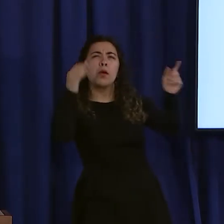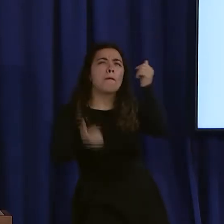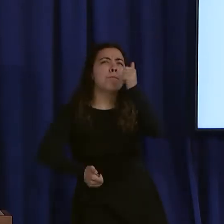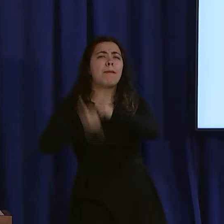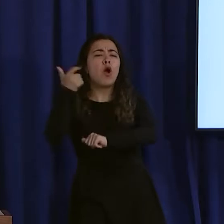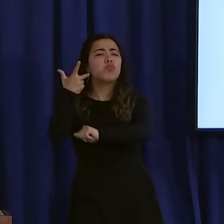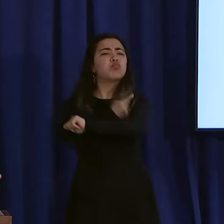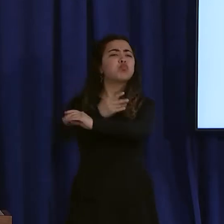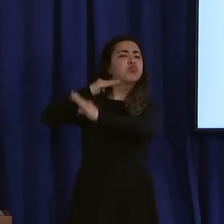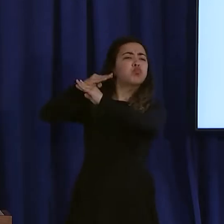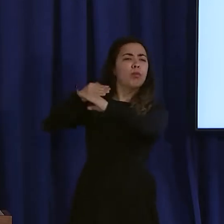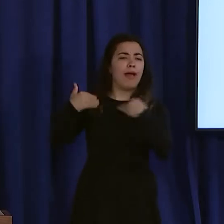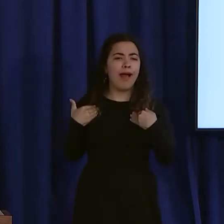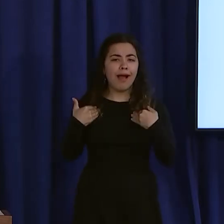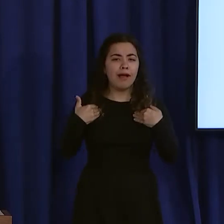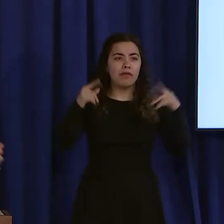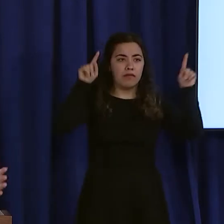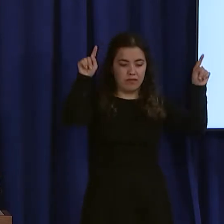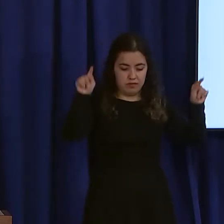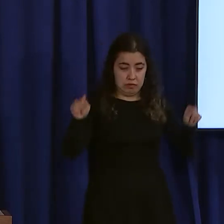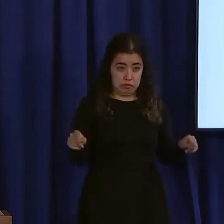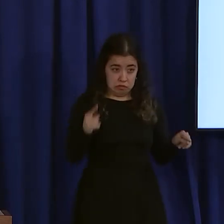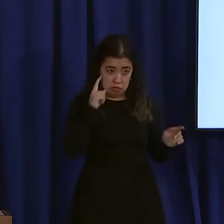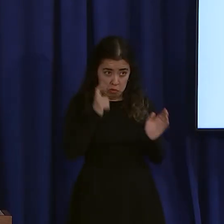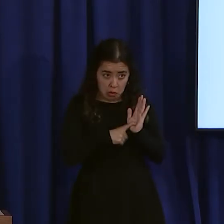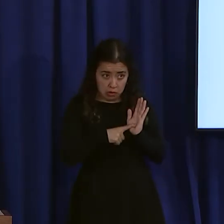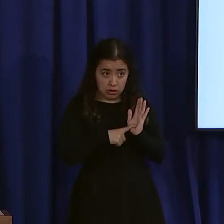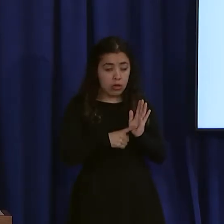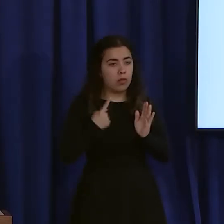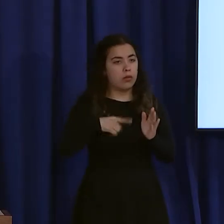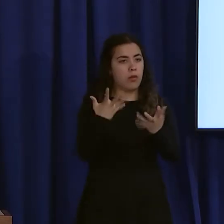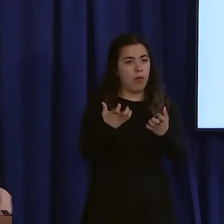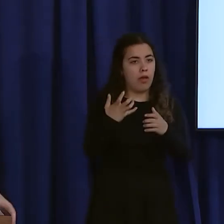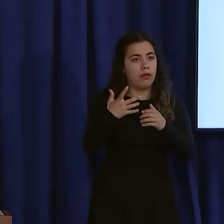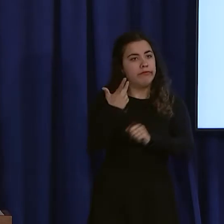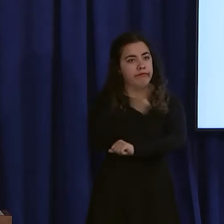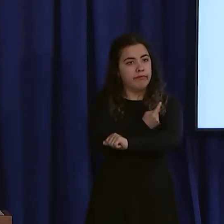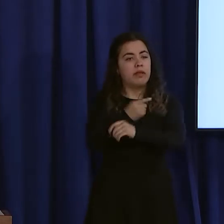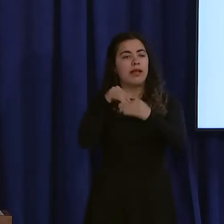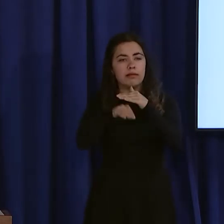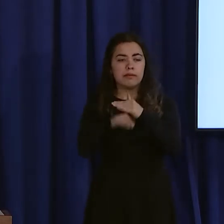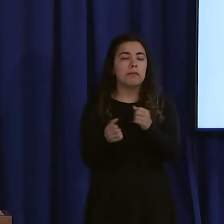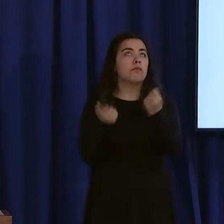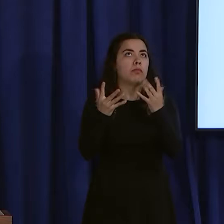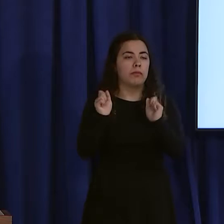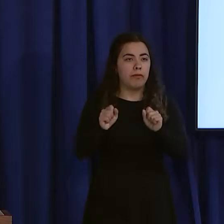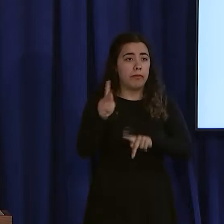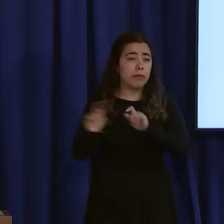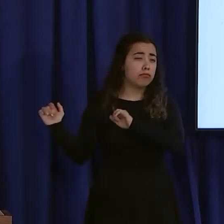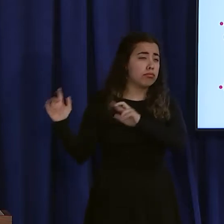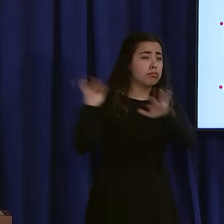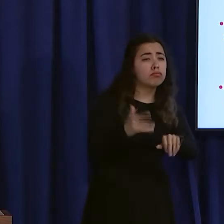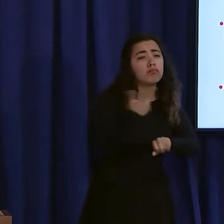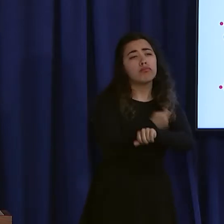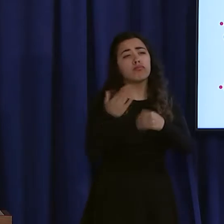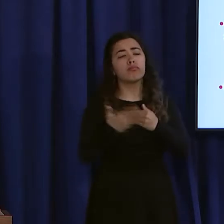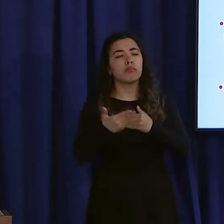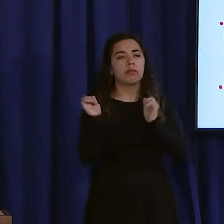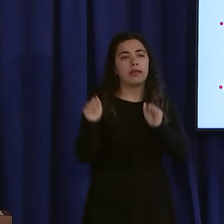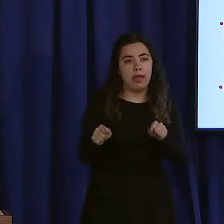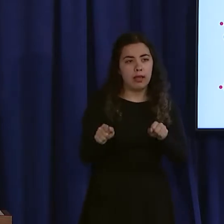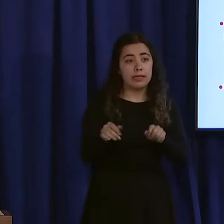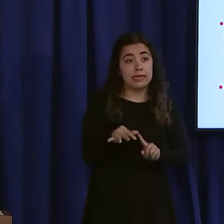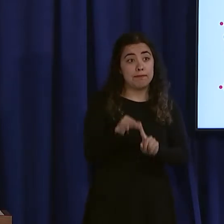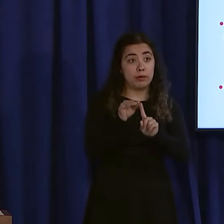as accessible and convenient as we can for everybody in Chicago, but especially in the lesser vaccinated zip codes.